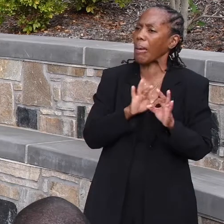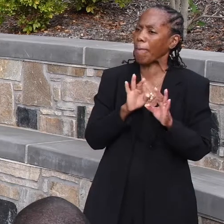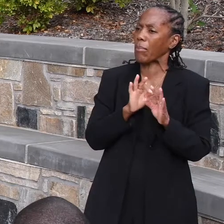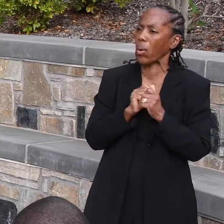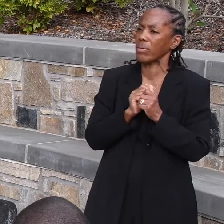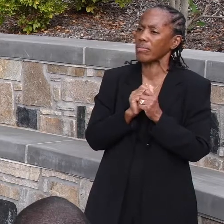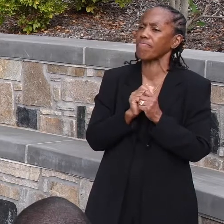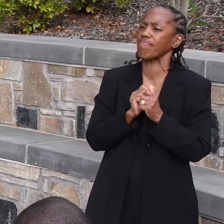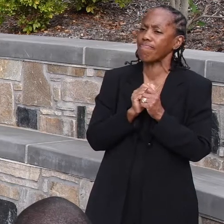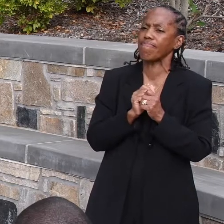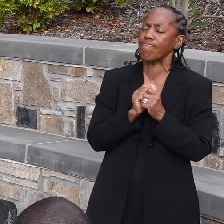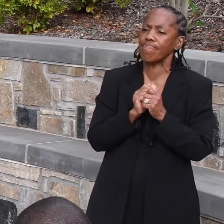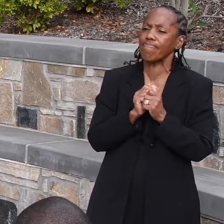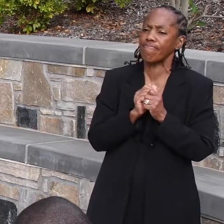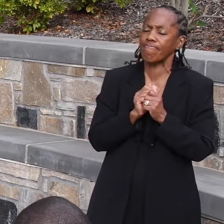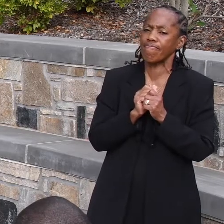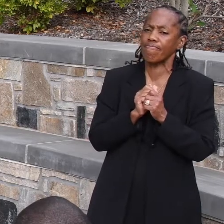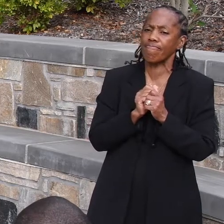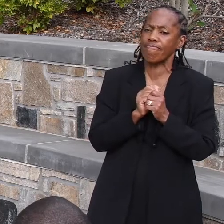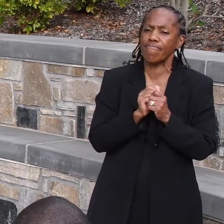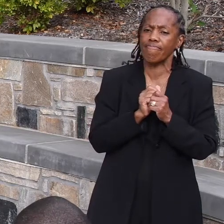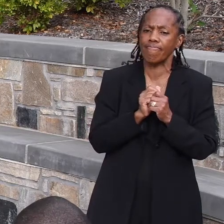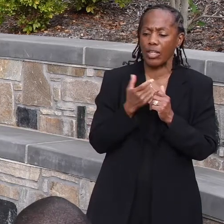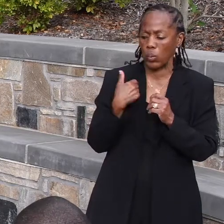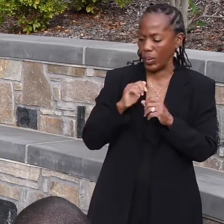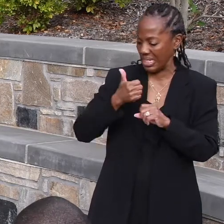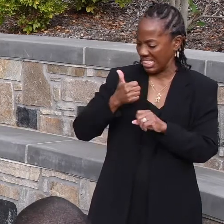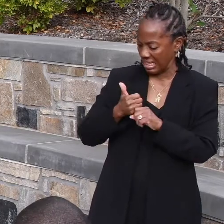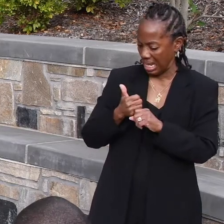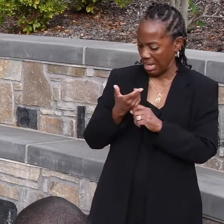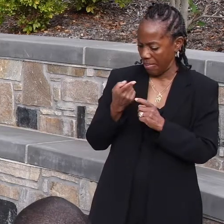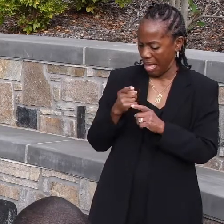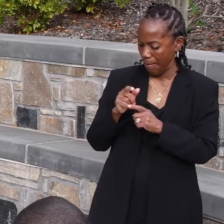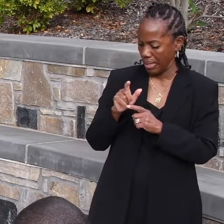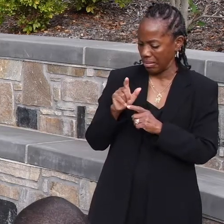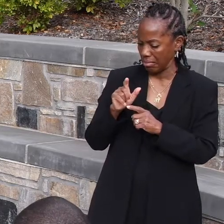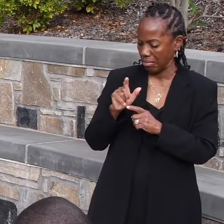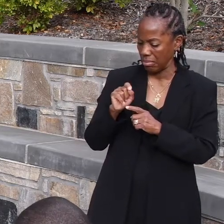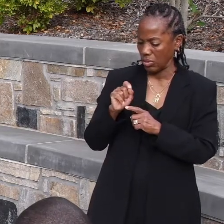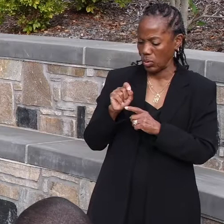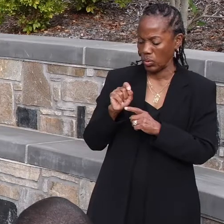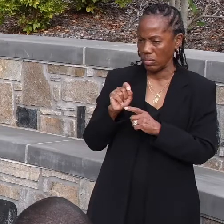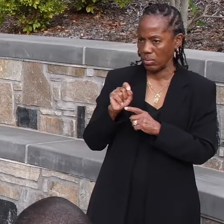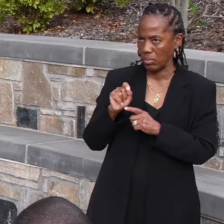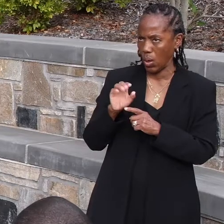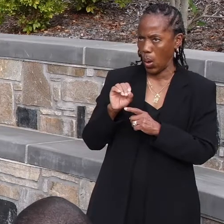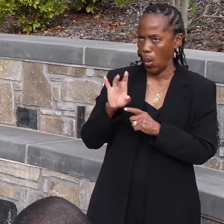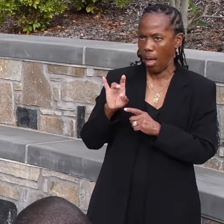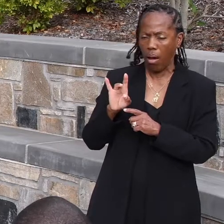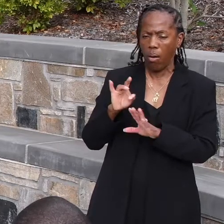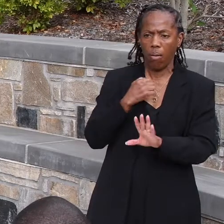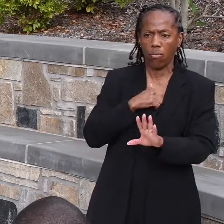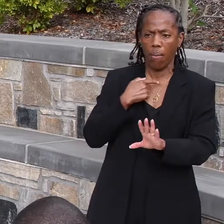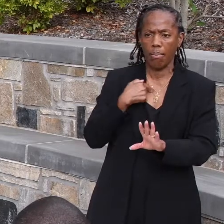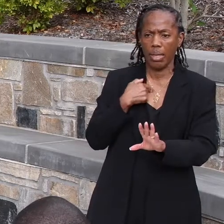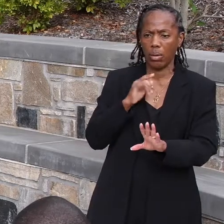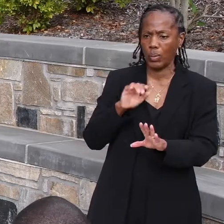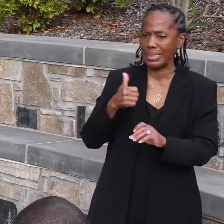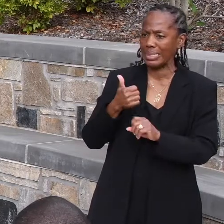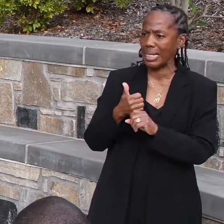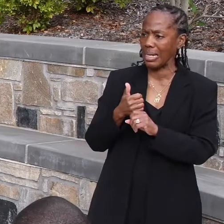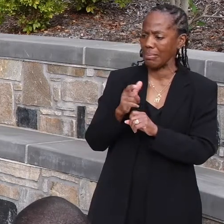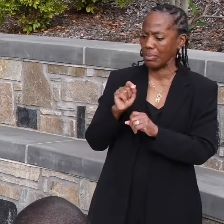us. We came into being in 2008. I'm sorry, no we didn't. We came into